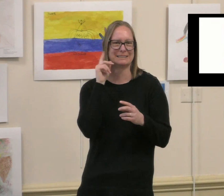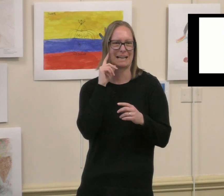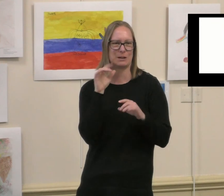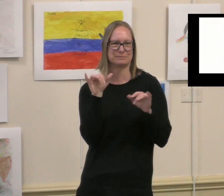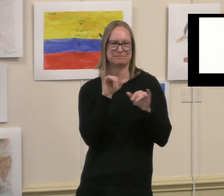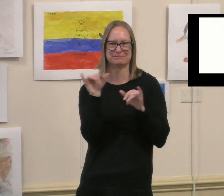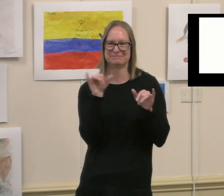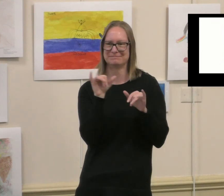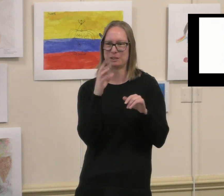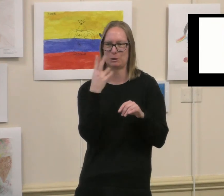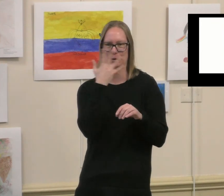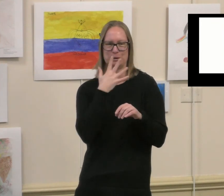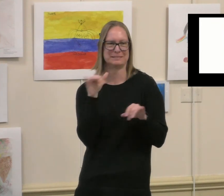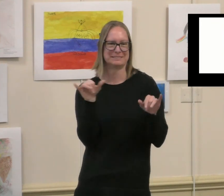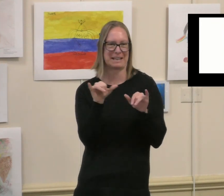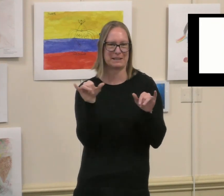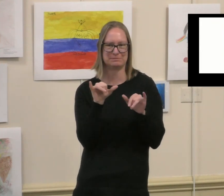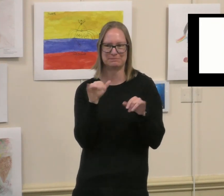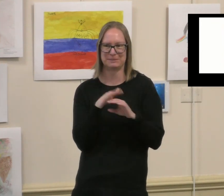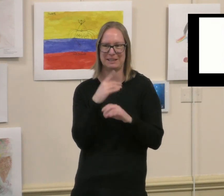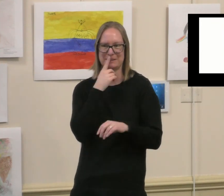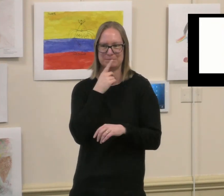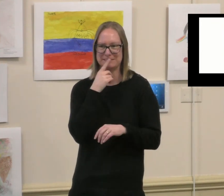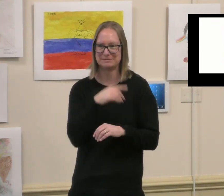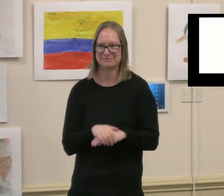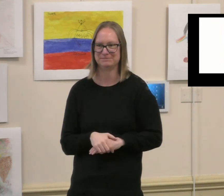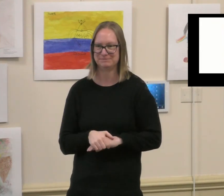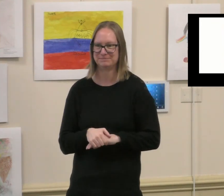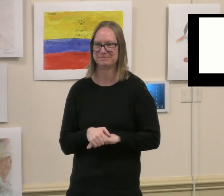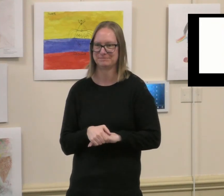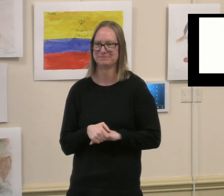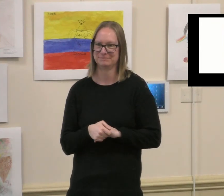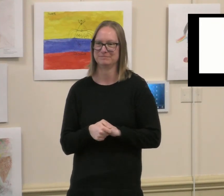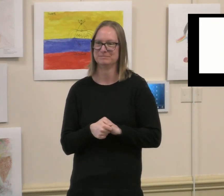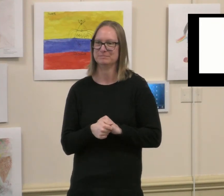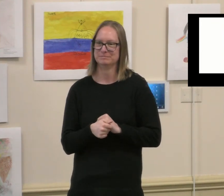various reasons, it might be hard to see. And a lot of things look the same on the mouth.